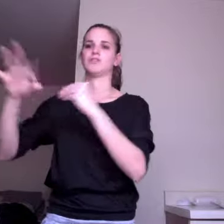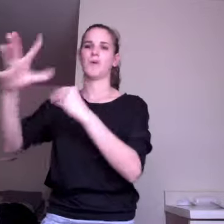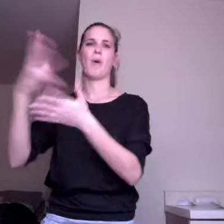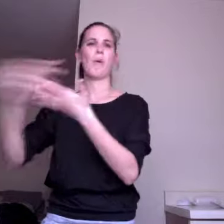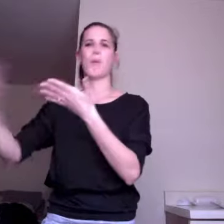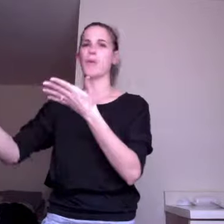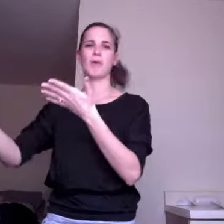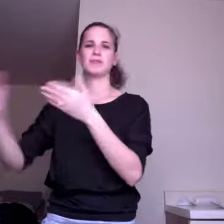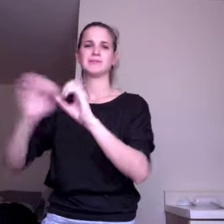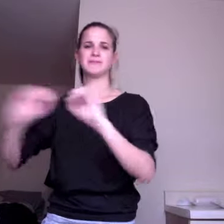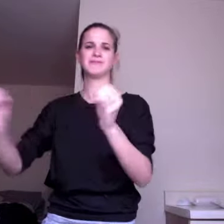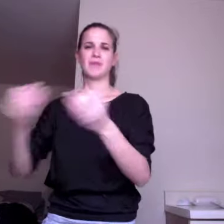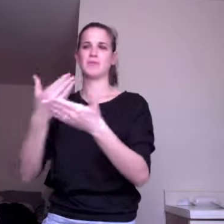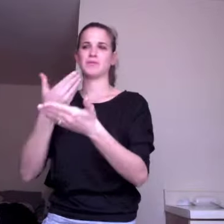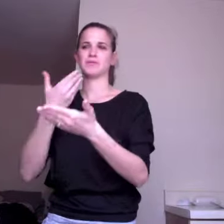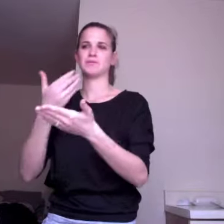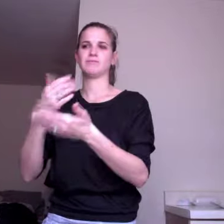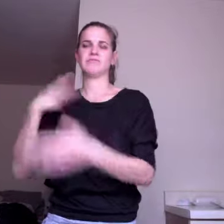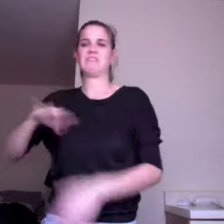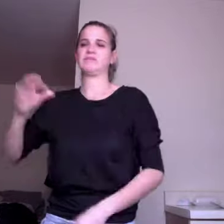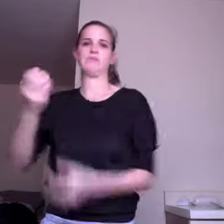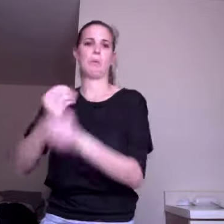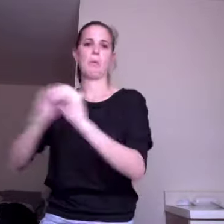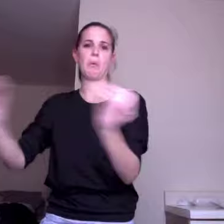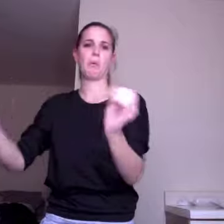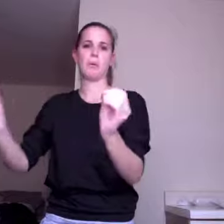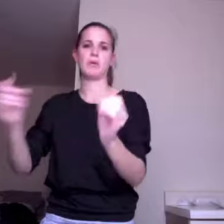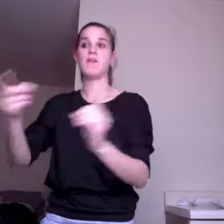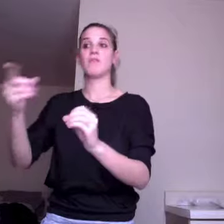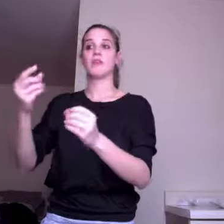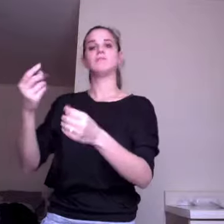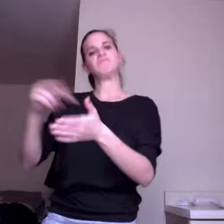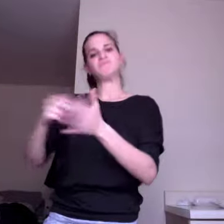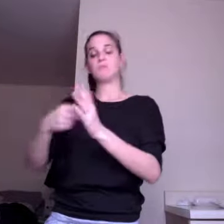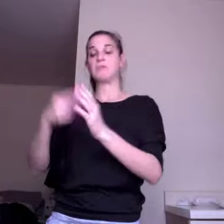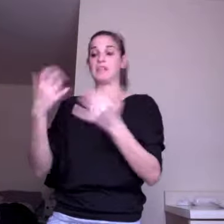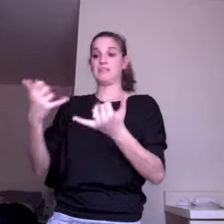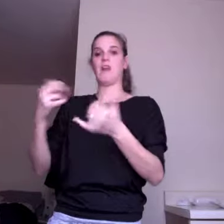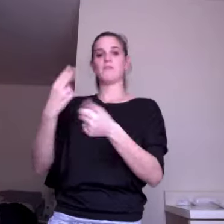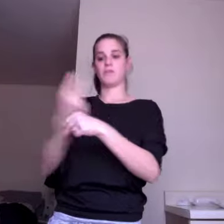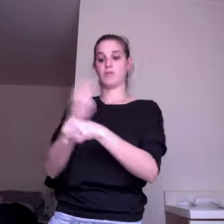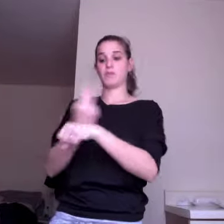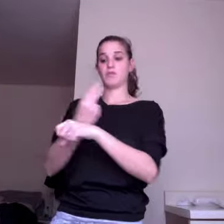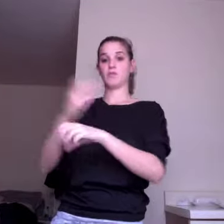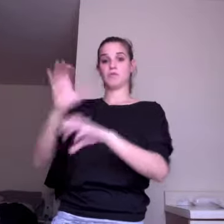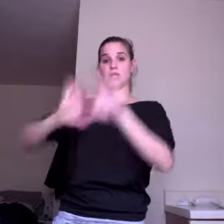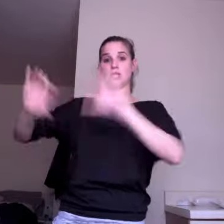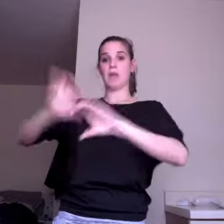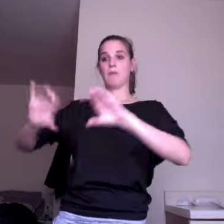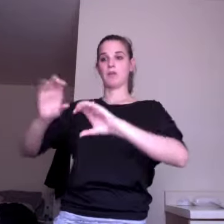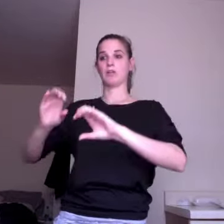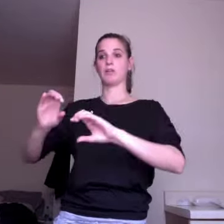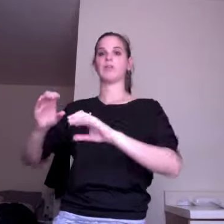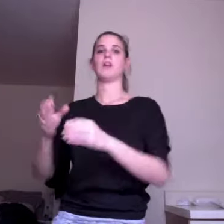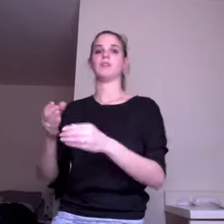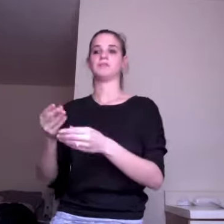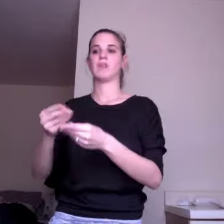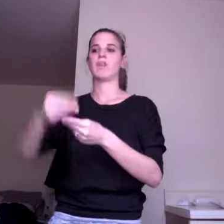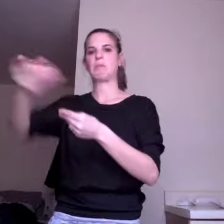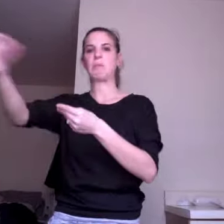like pesticides and herbicides, to kill weeds and bugs. When it rains, these chemicals seep into the ground or run off into our